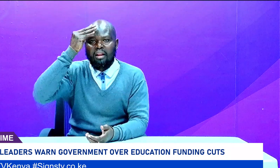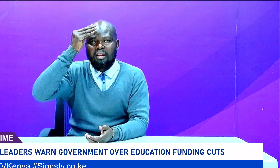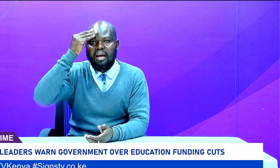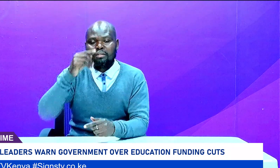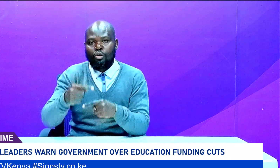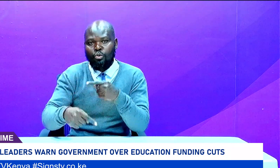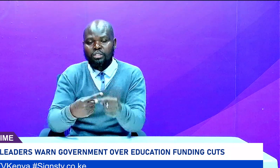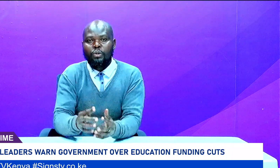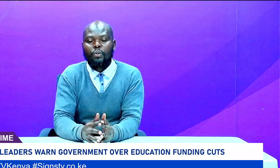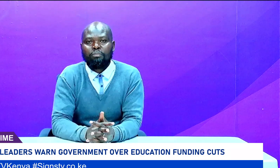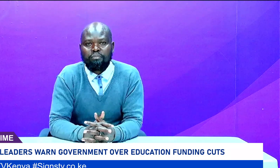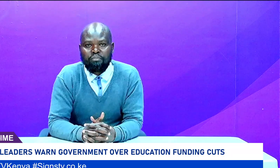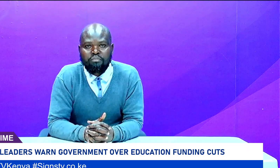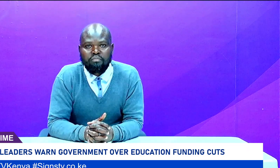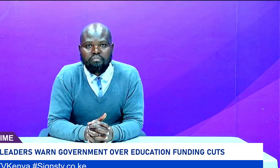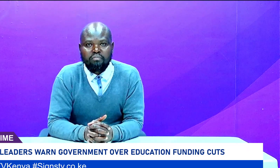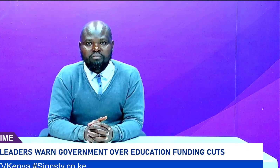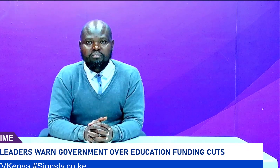development.